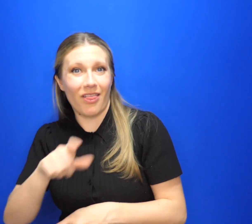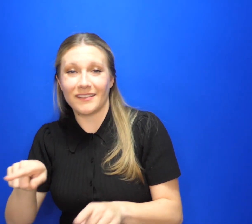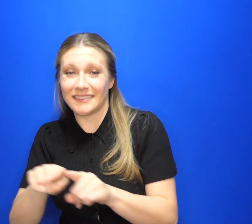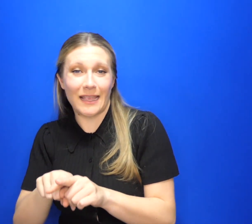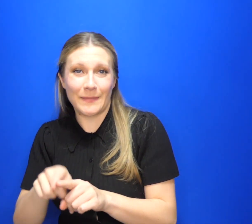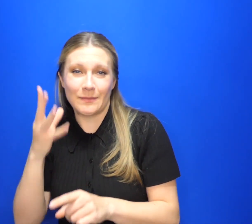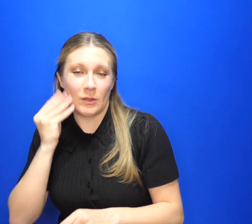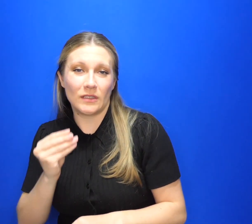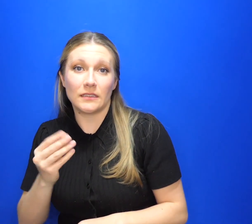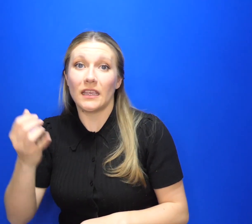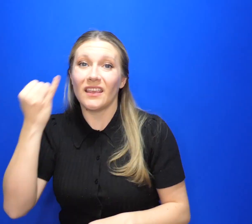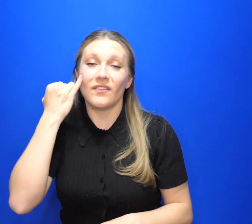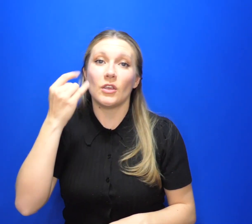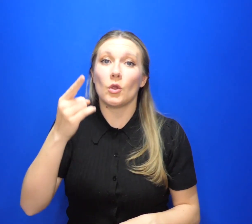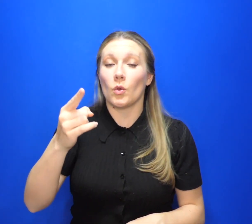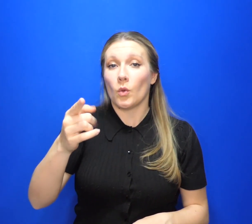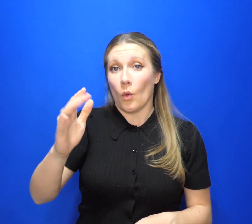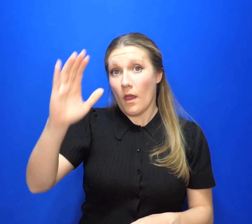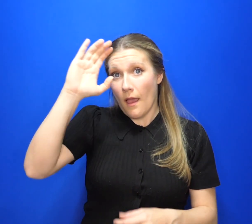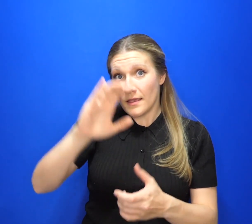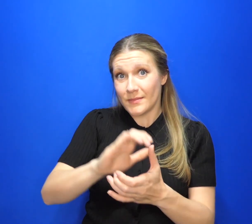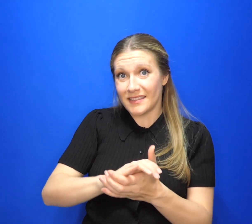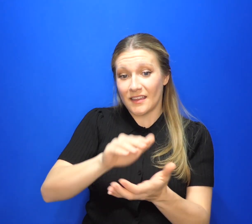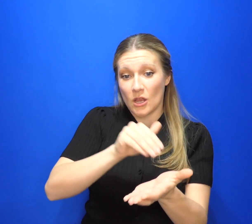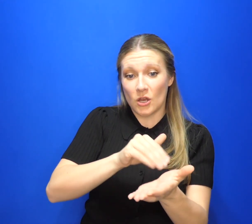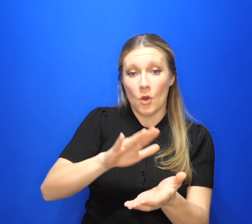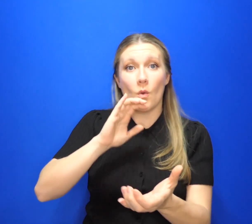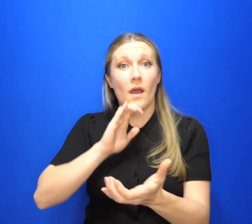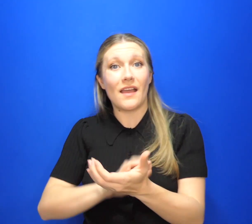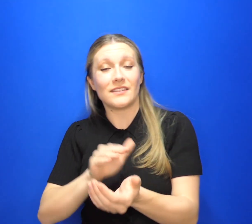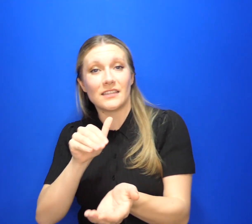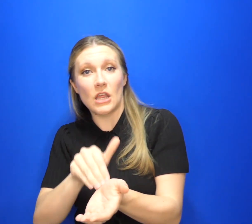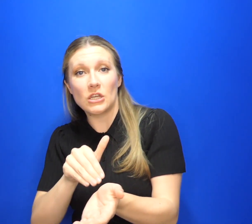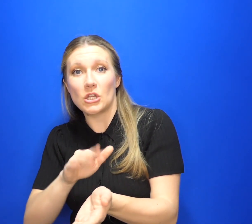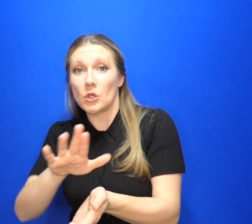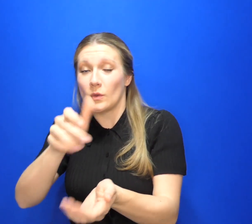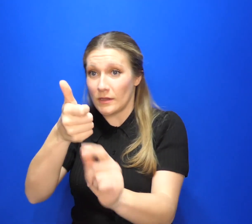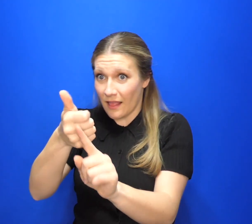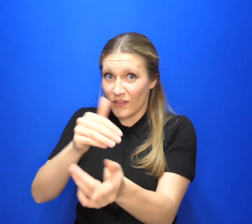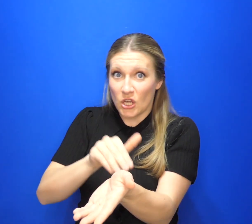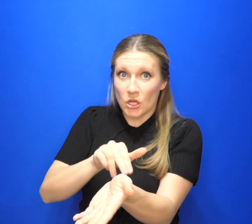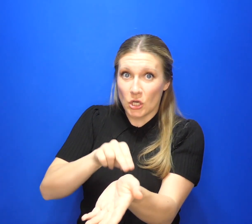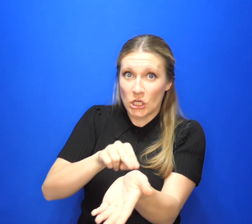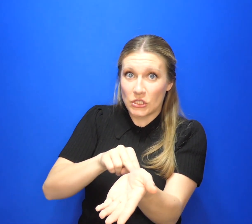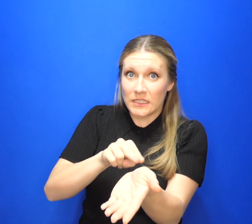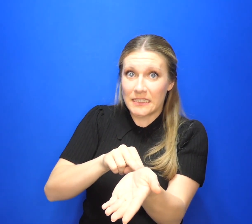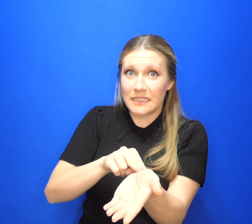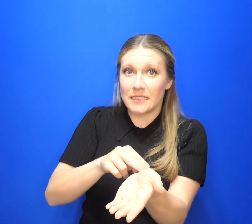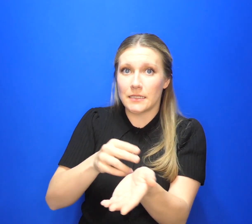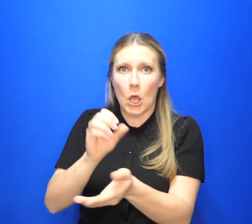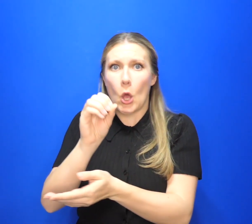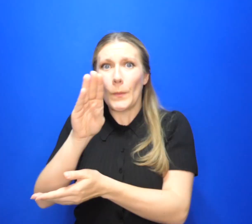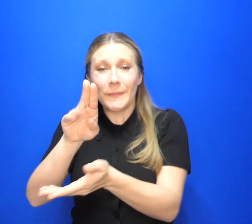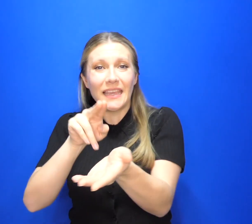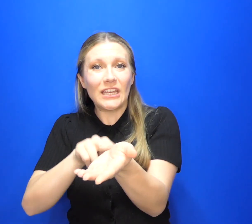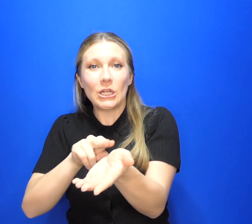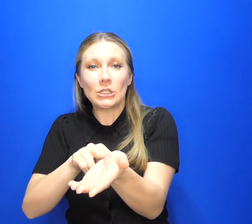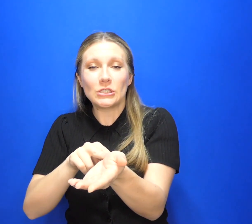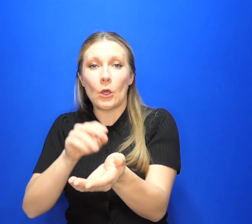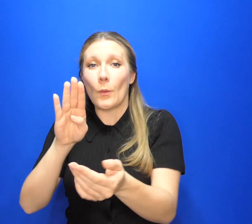wife's a doctor or you're a nurse, even if you're like, an OB nurse and know nothing about diabetes, your doctor's going to assume you know